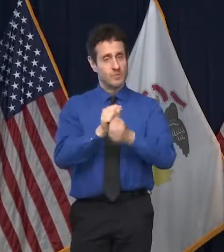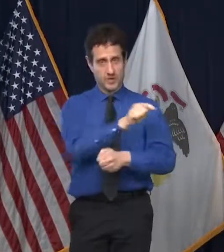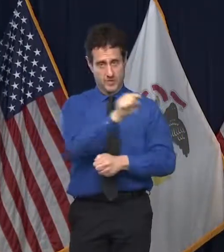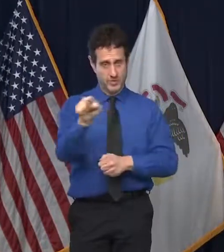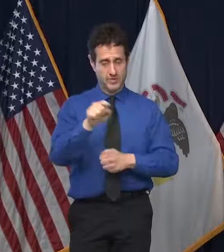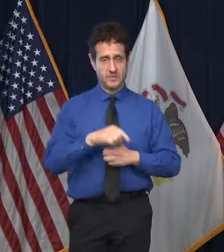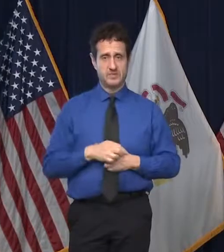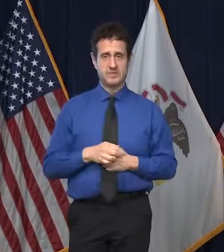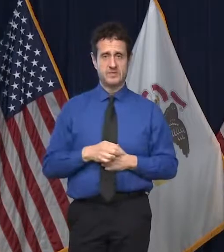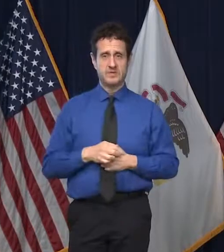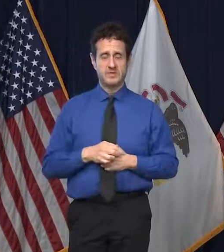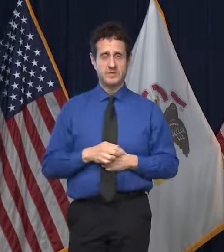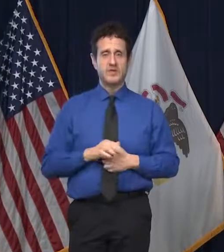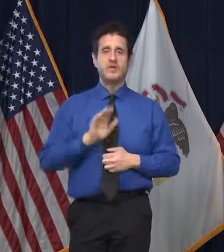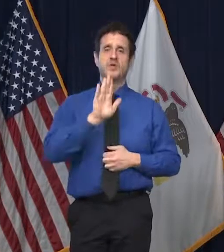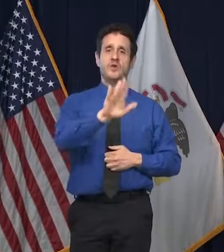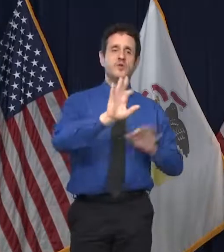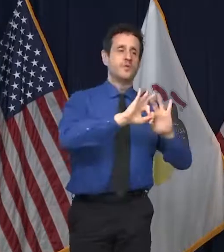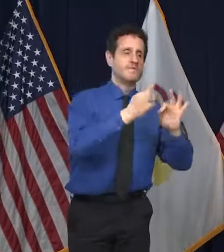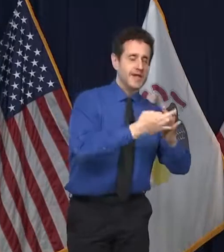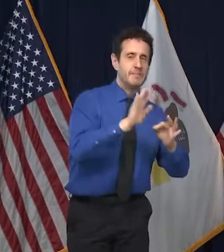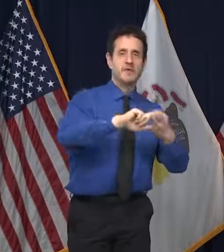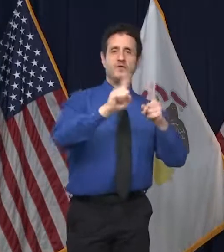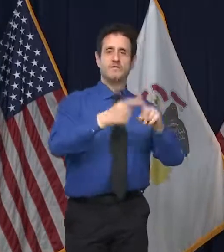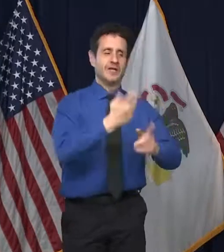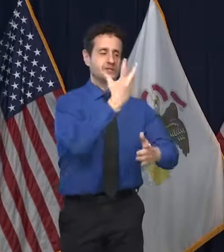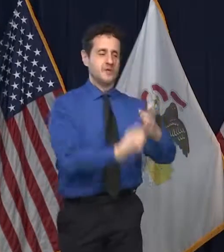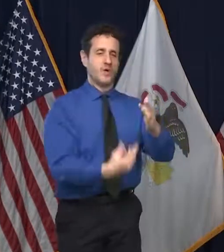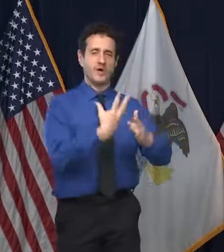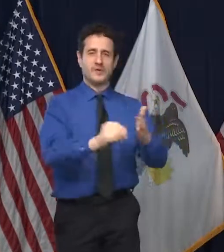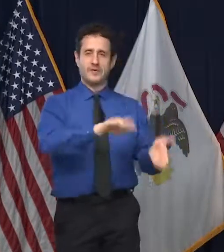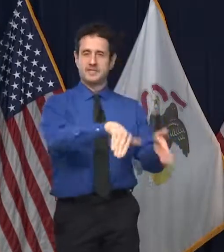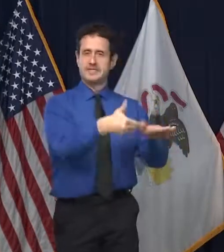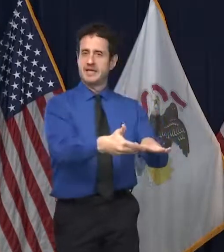let your relatives, your friends, be forgotten.